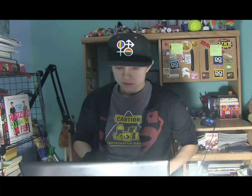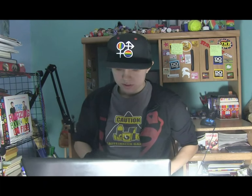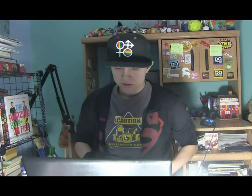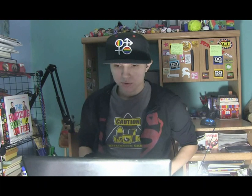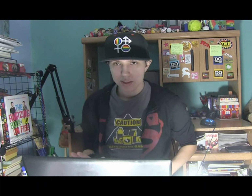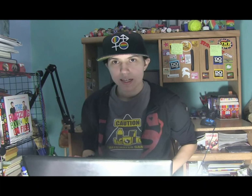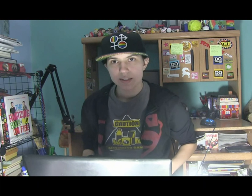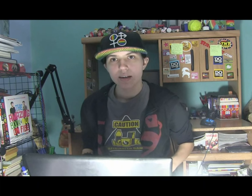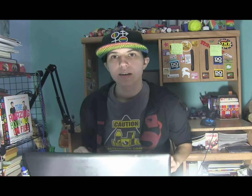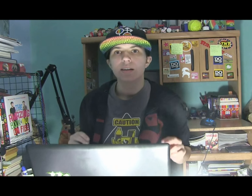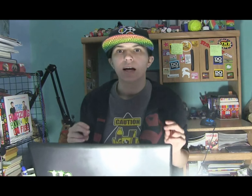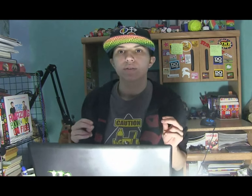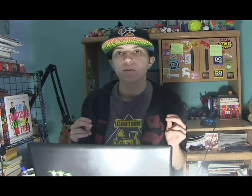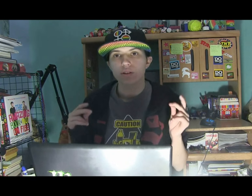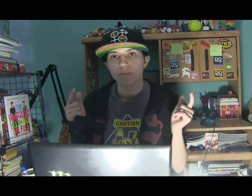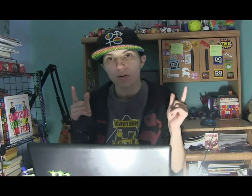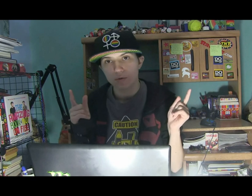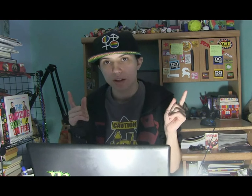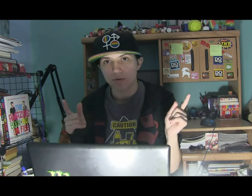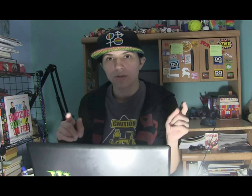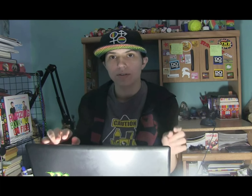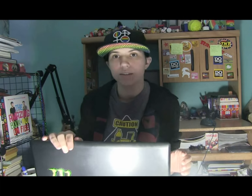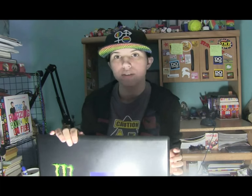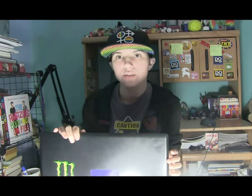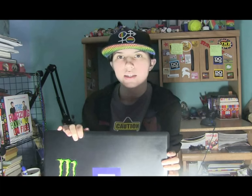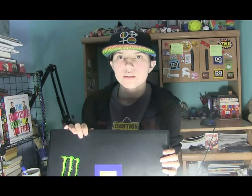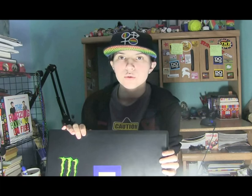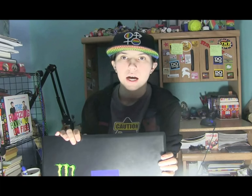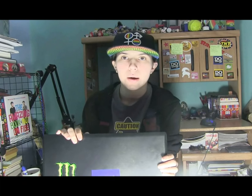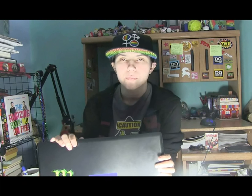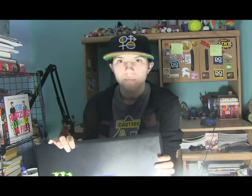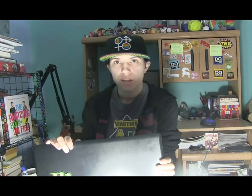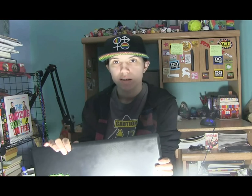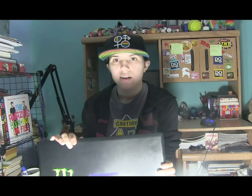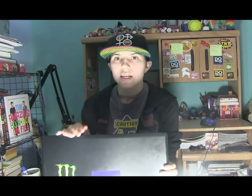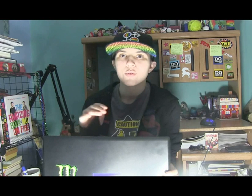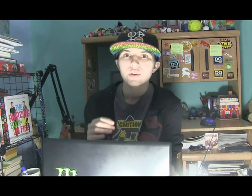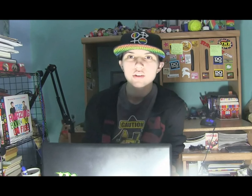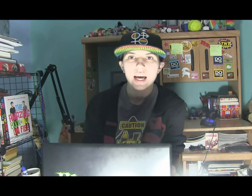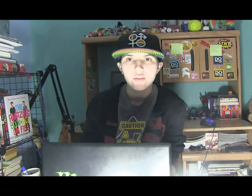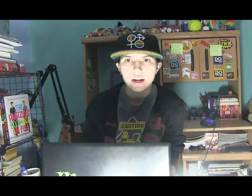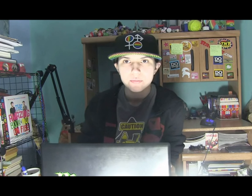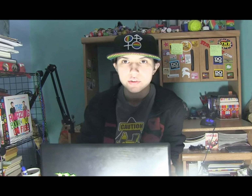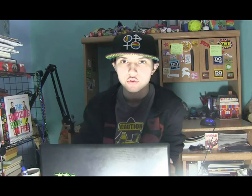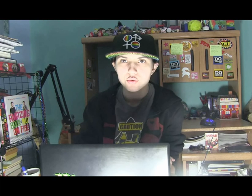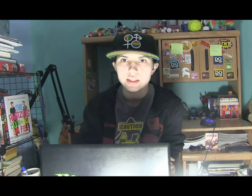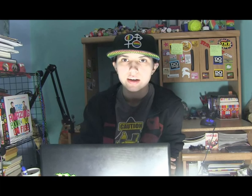So with that, I will see you all tomorrow for another song series video. If you're wondering how I'm doing ever